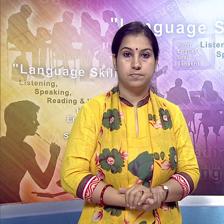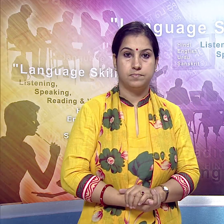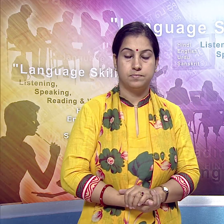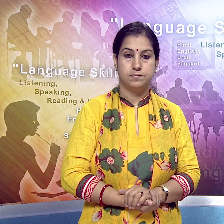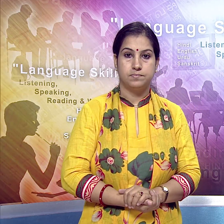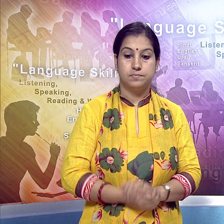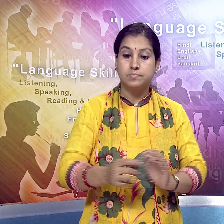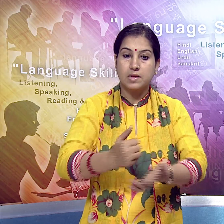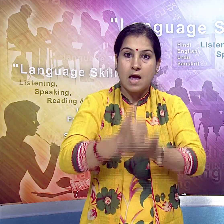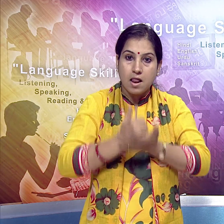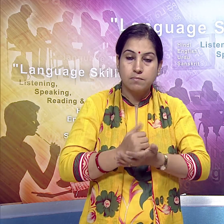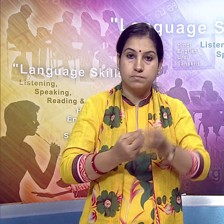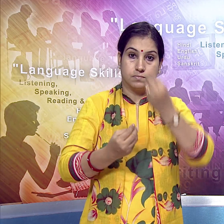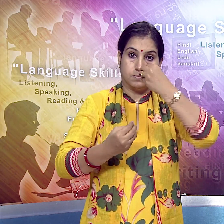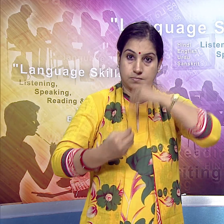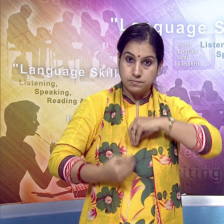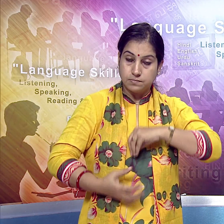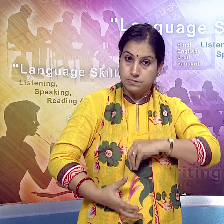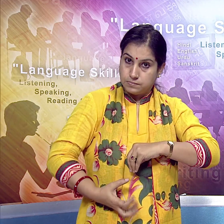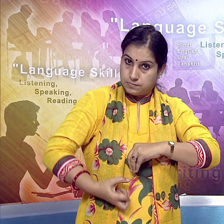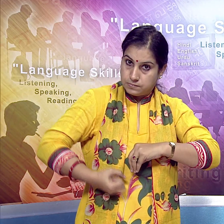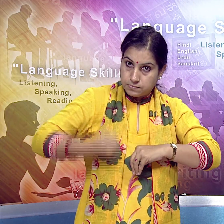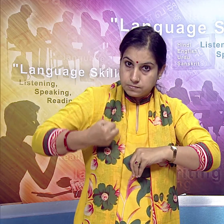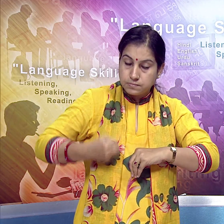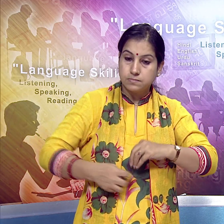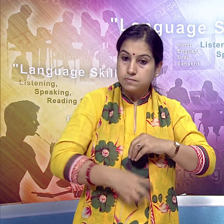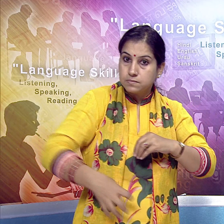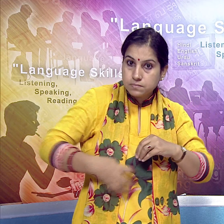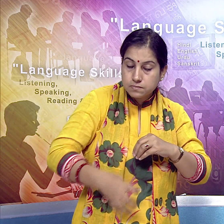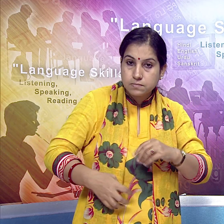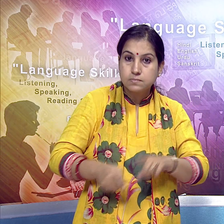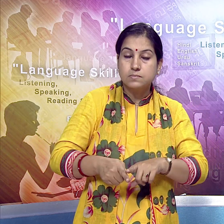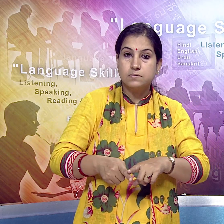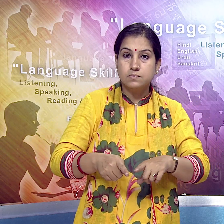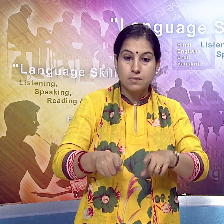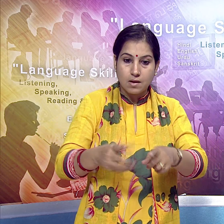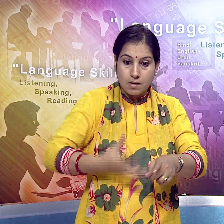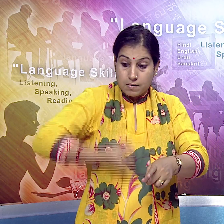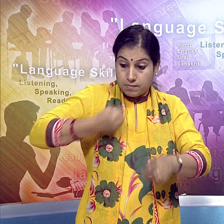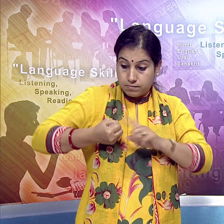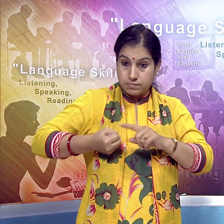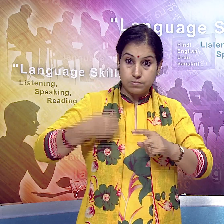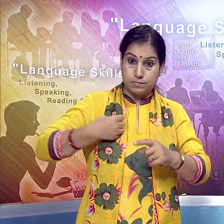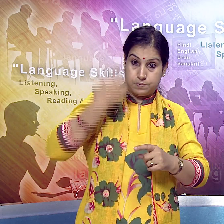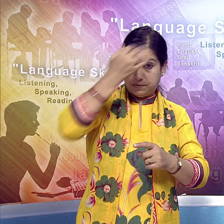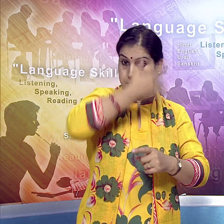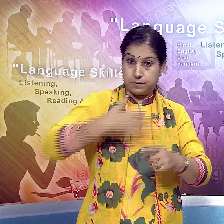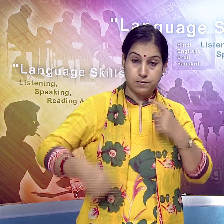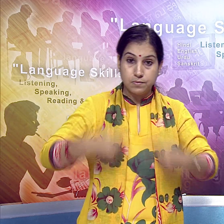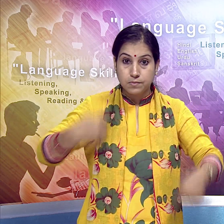It helps in digestion, absorption, and transportation of nutrients in the body.